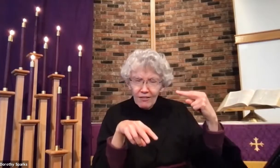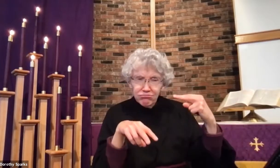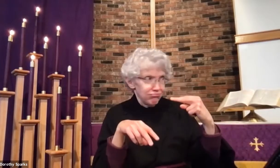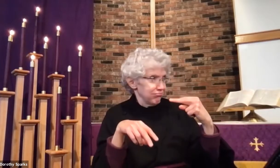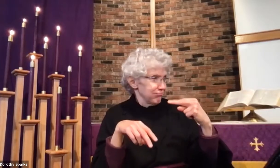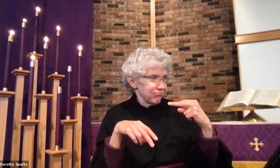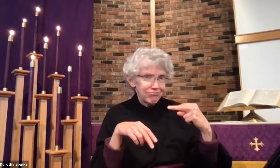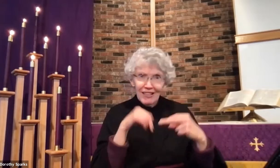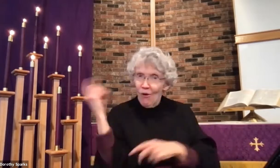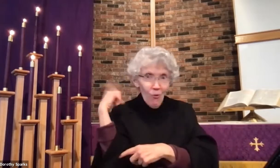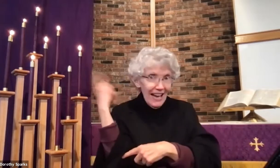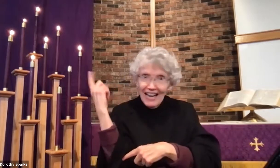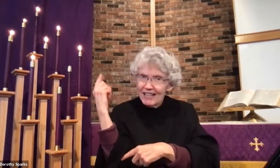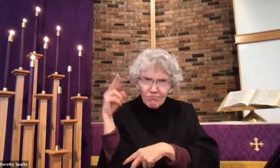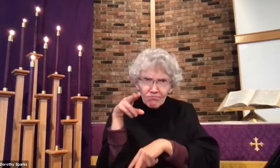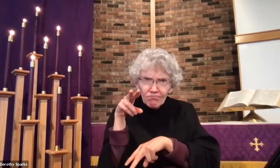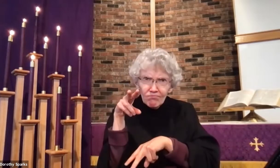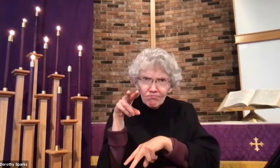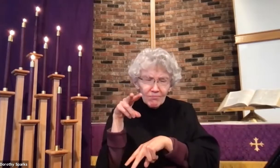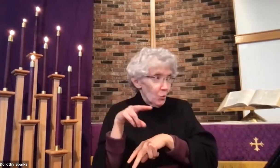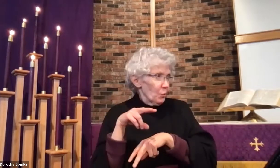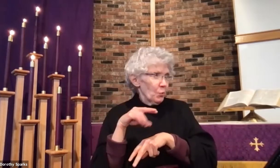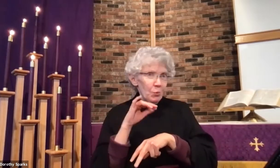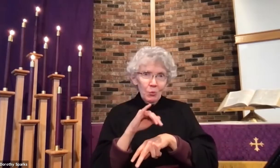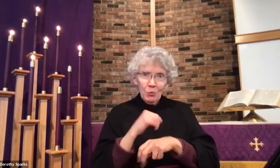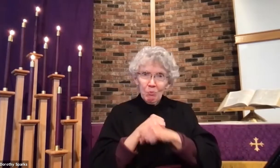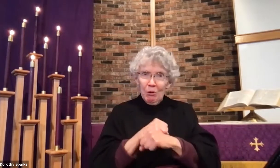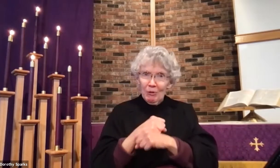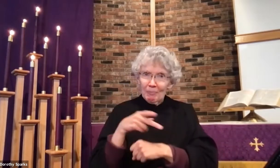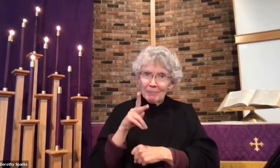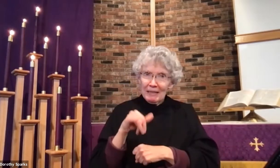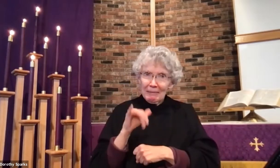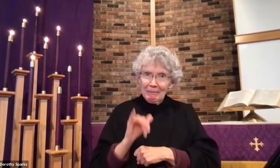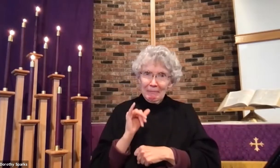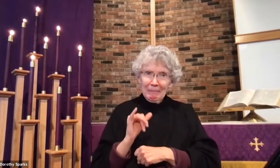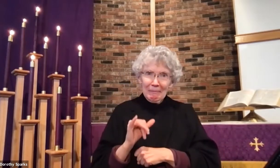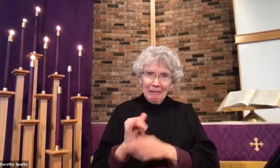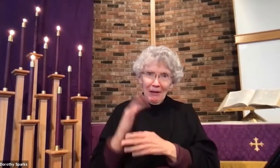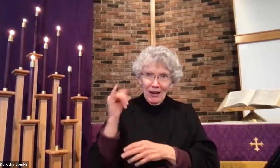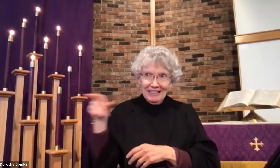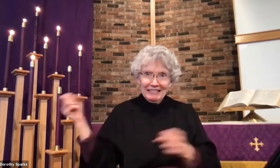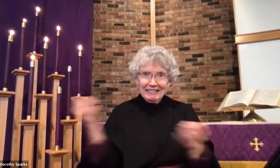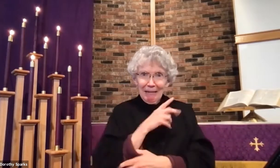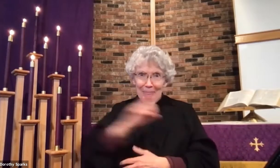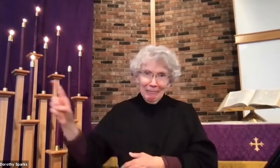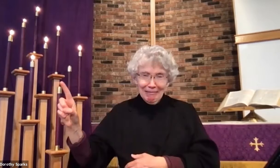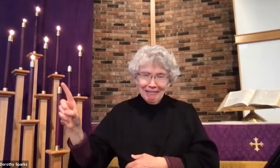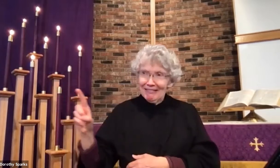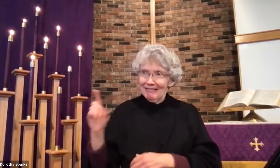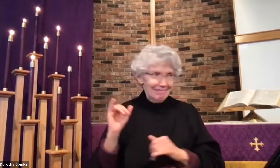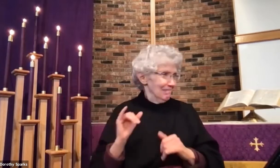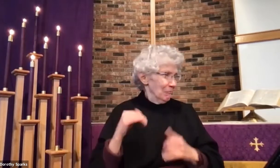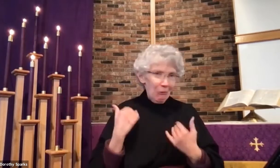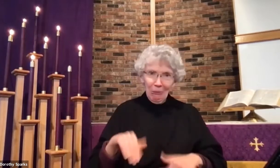"Look." And I saw that our Irish setter was standing up and staring at him, and she was not wagging her